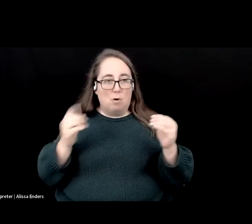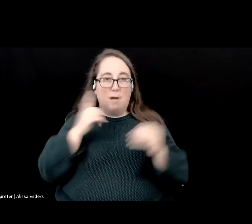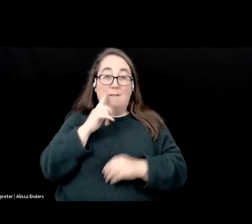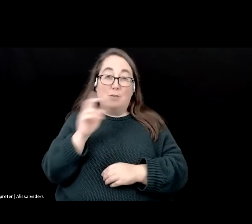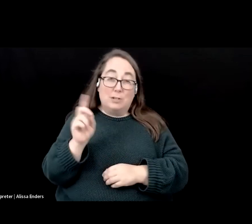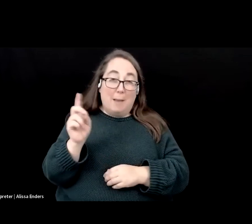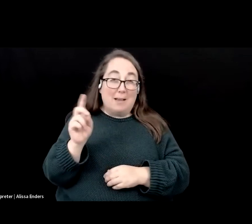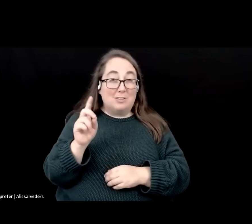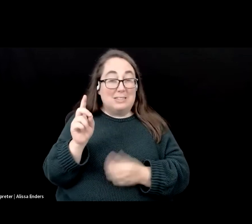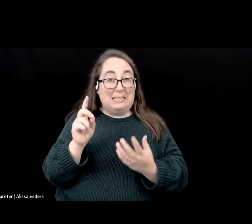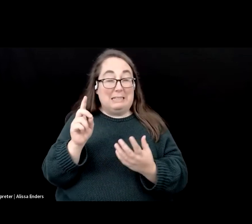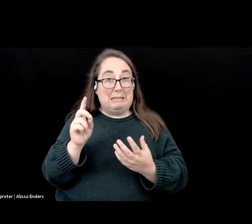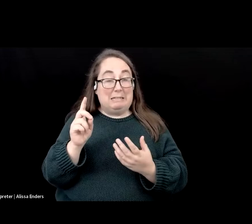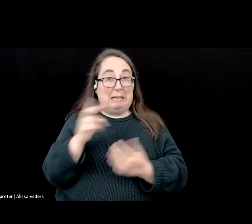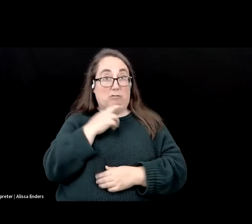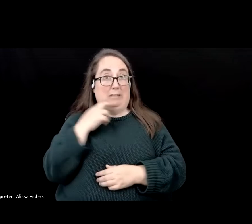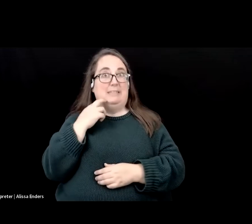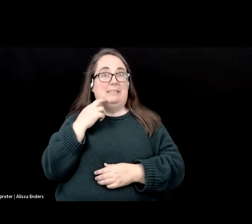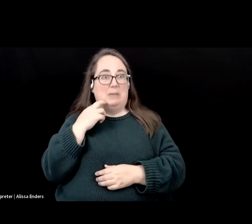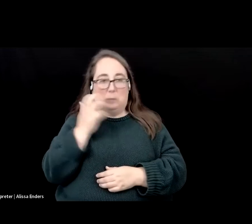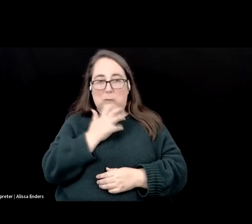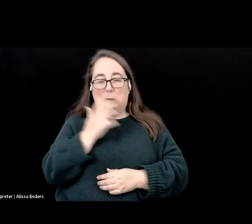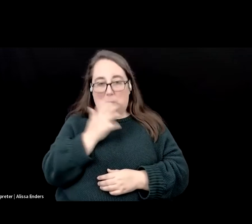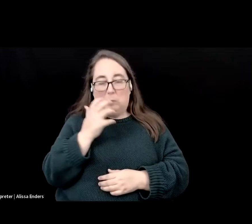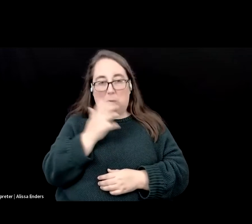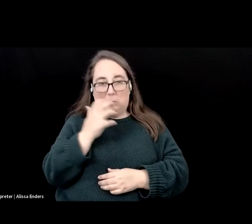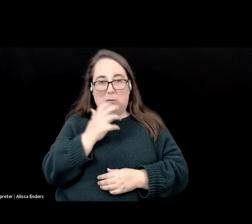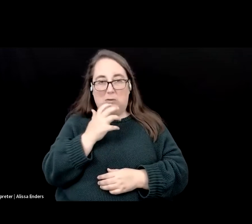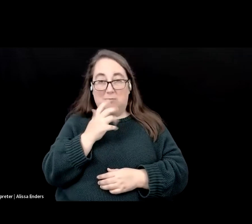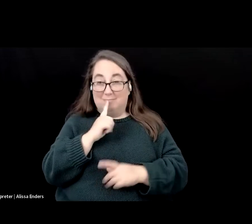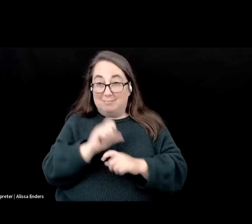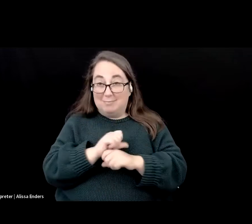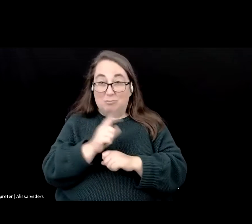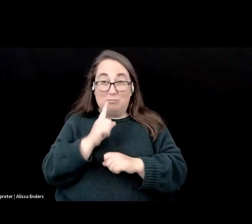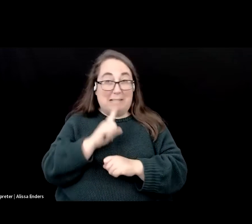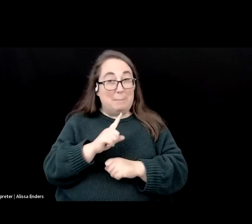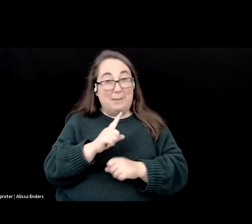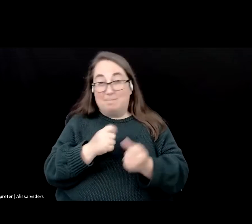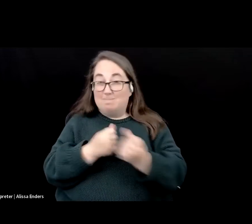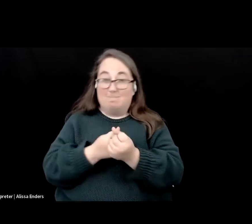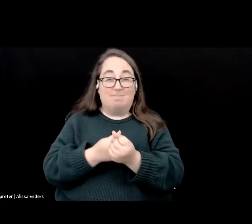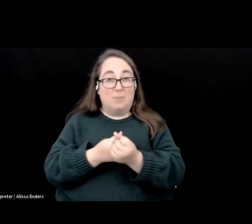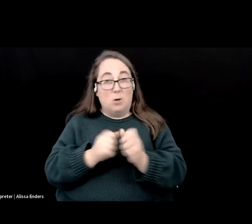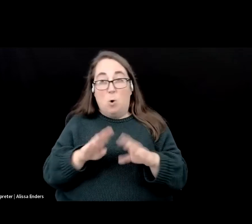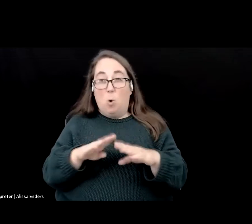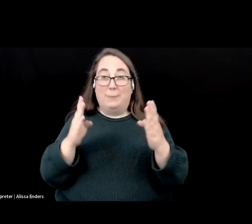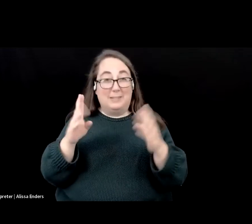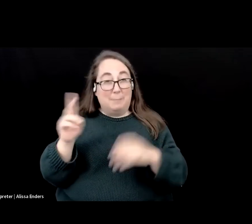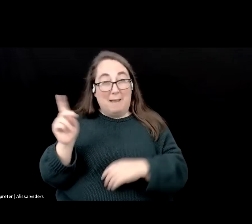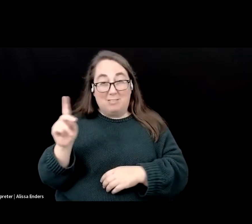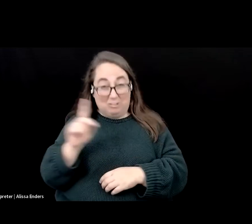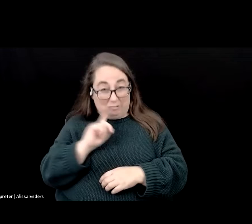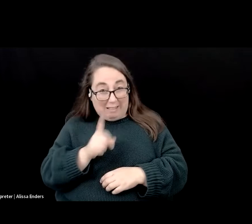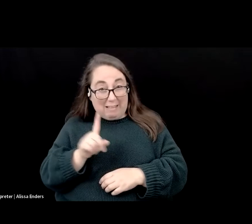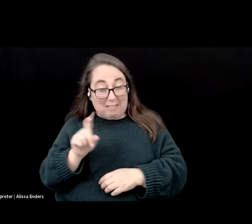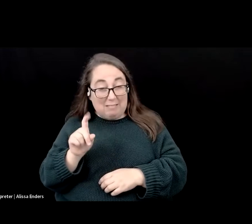in peril, I don't know, has it ever been fully realized? Would be my answer